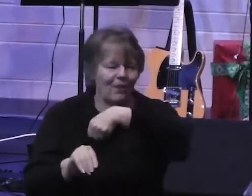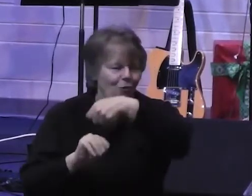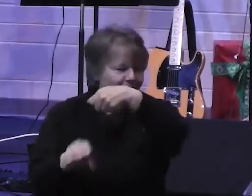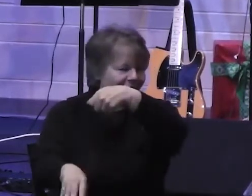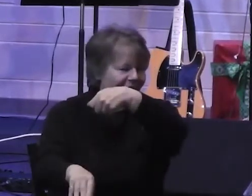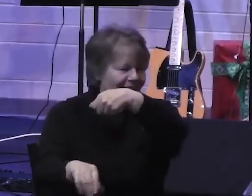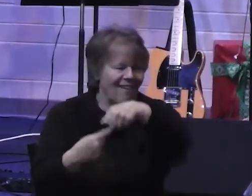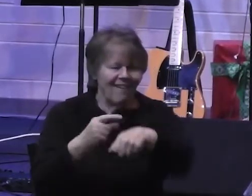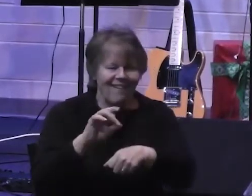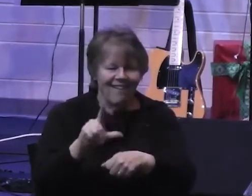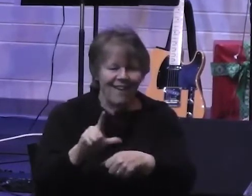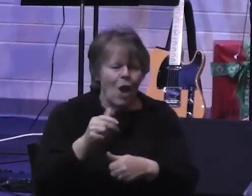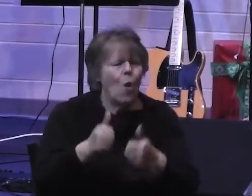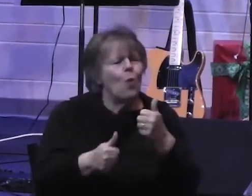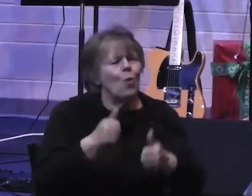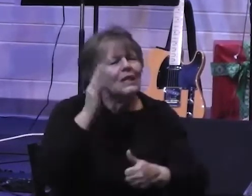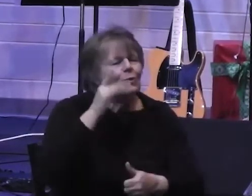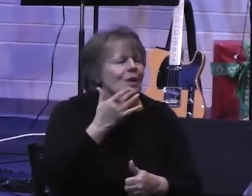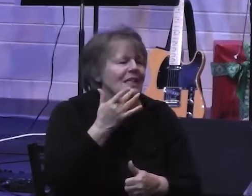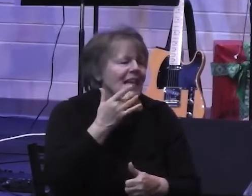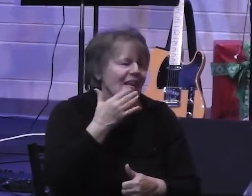Which chicken's going to taste better?